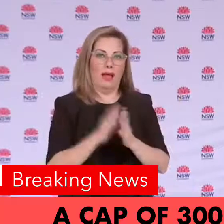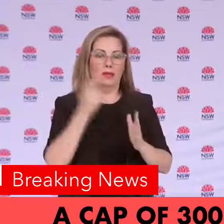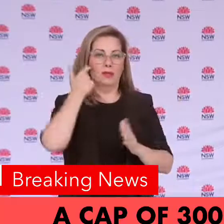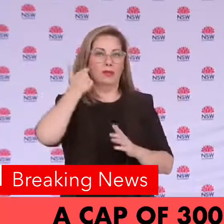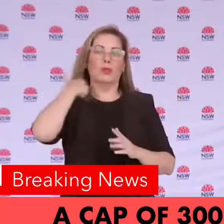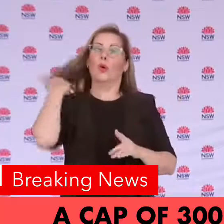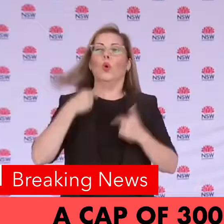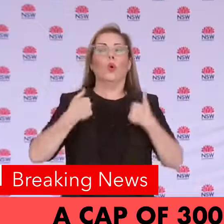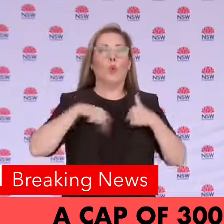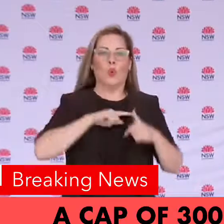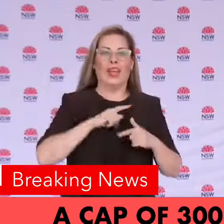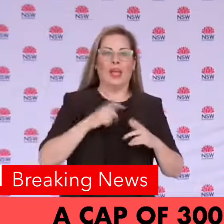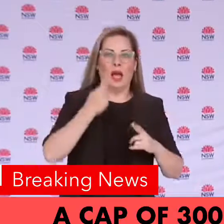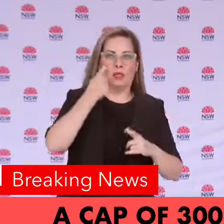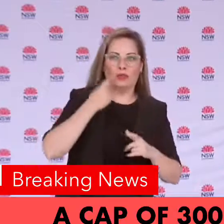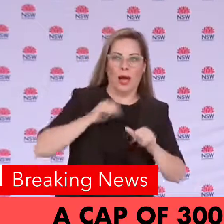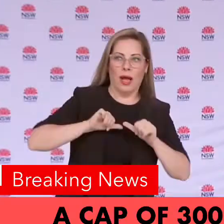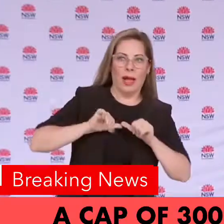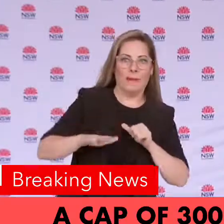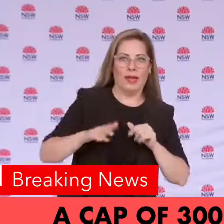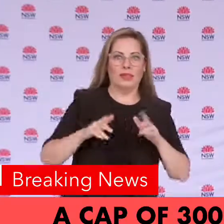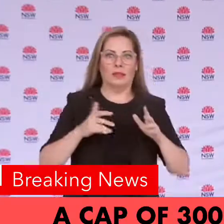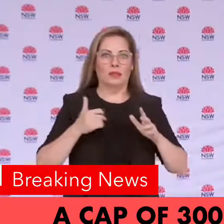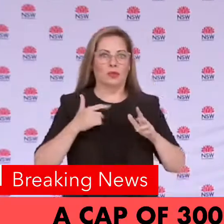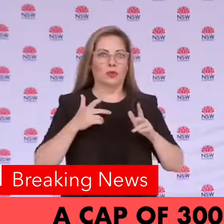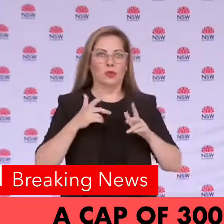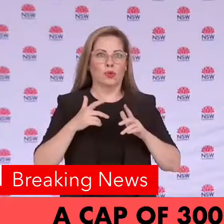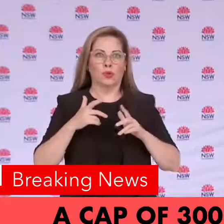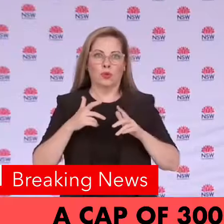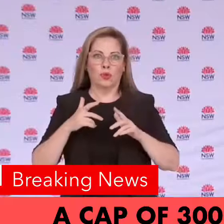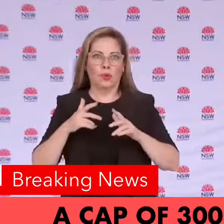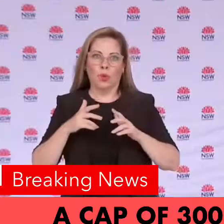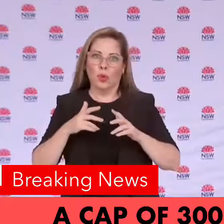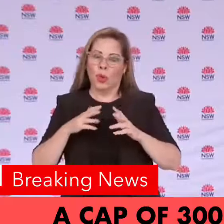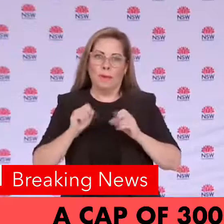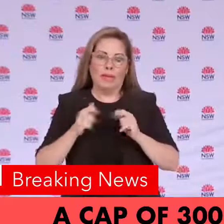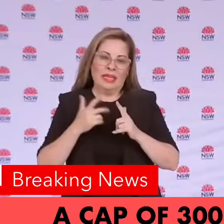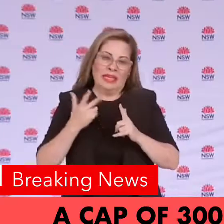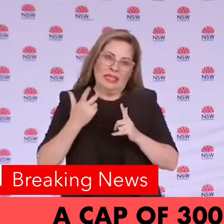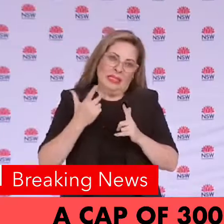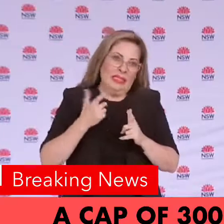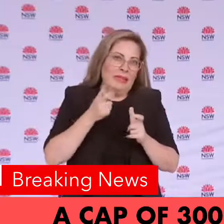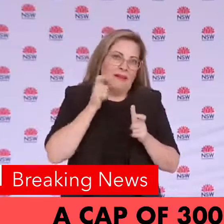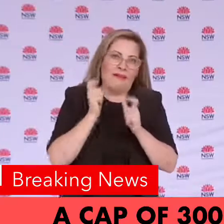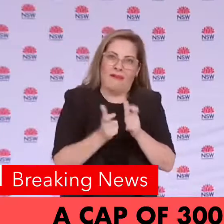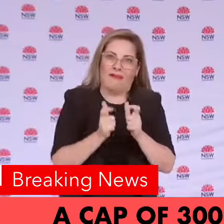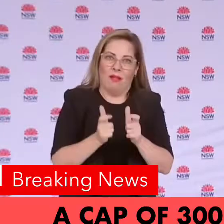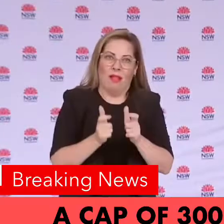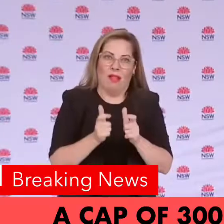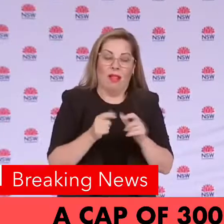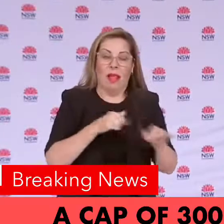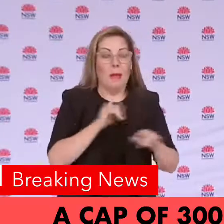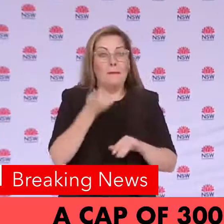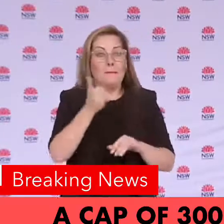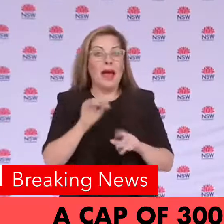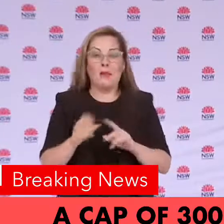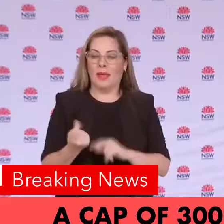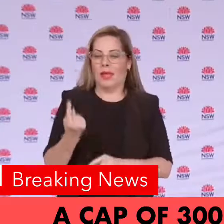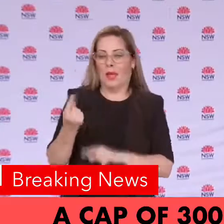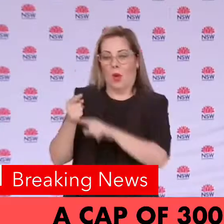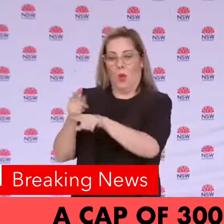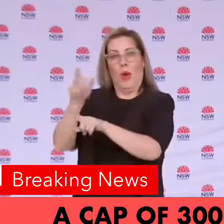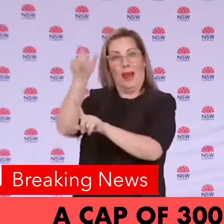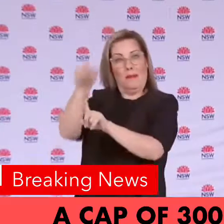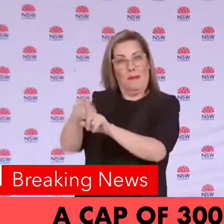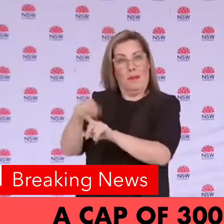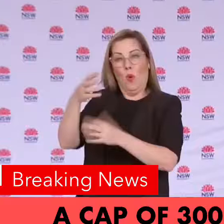there as soon as possible, and we always take the cautionary approach. So sometimes a venue may subsequently be ruled